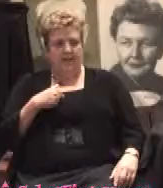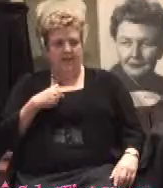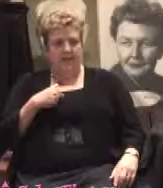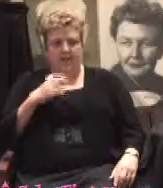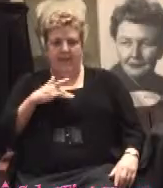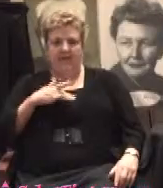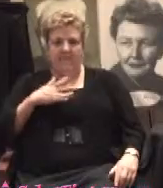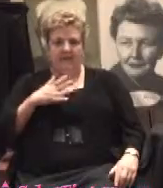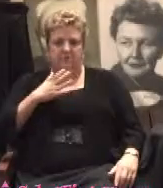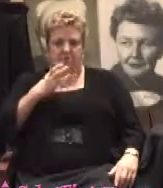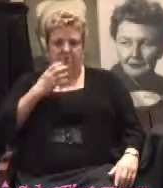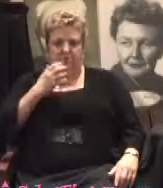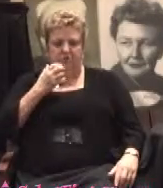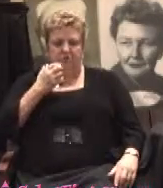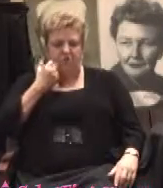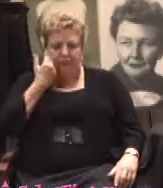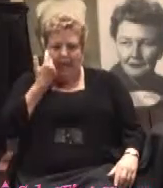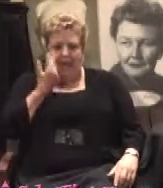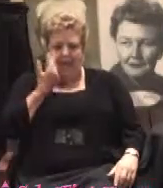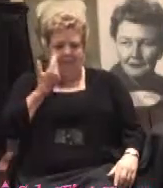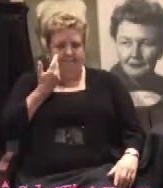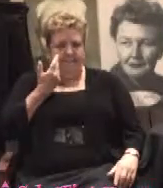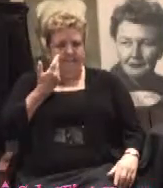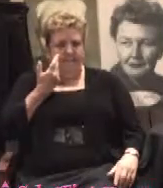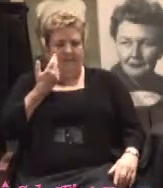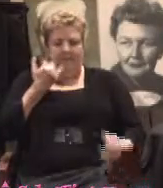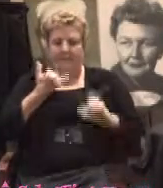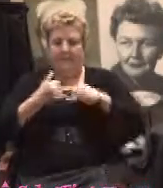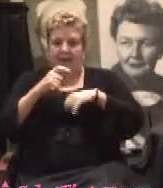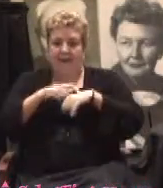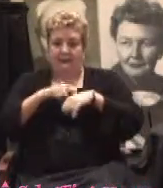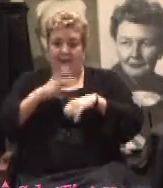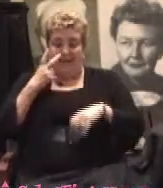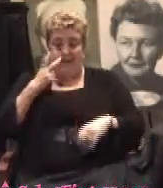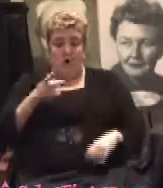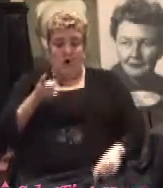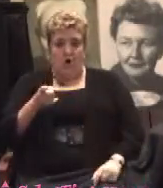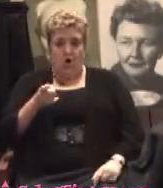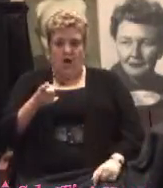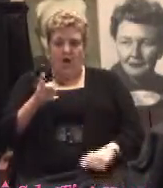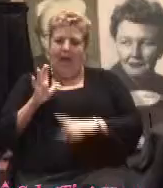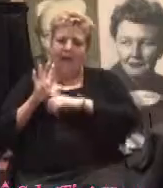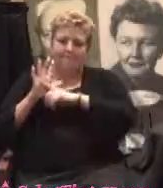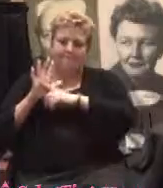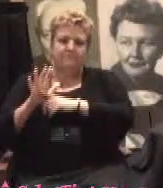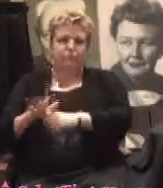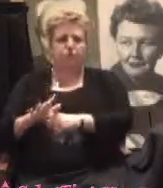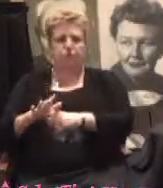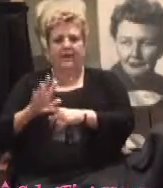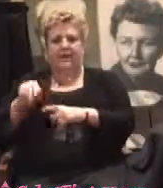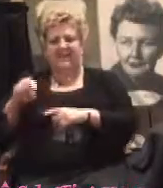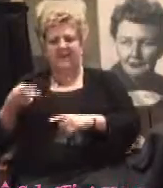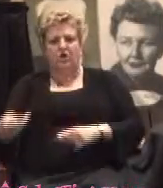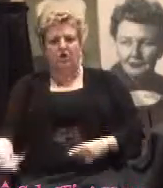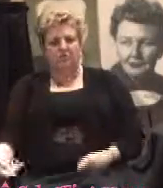and humiliation. The last time I saw her, I pushed down a flight of stairs. And I